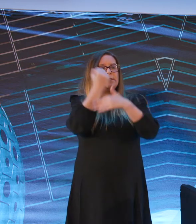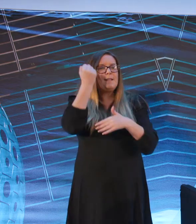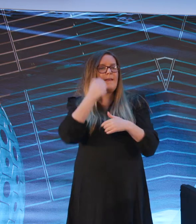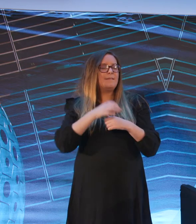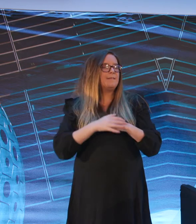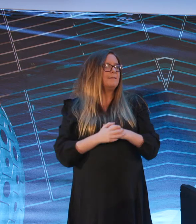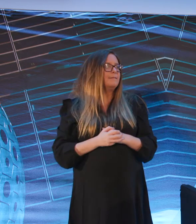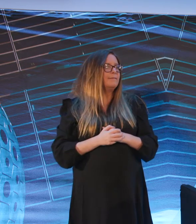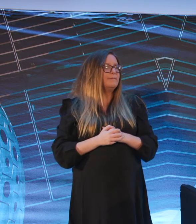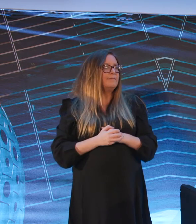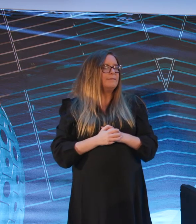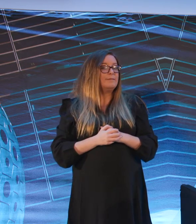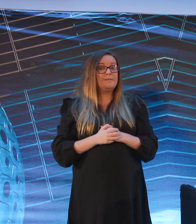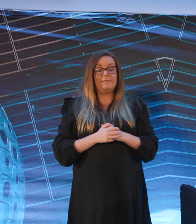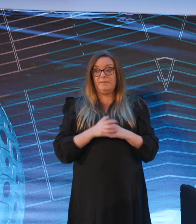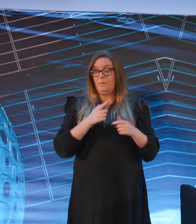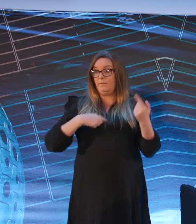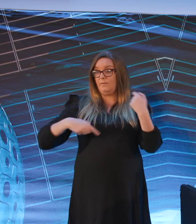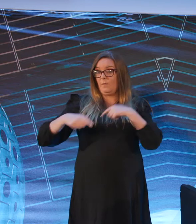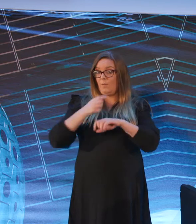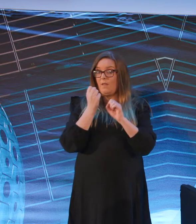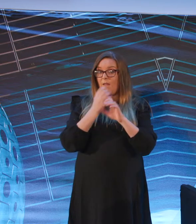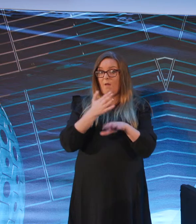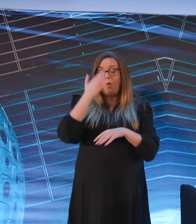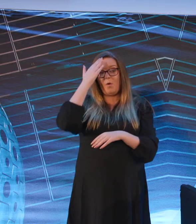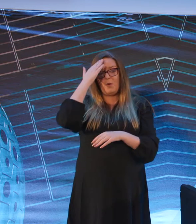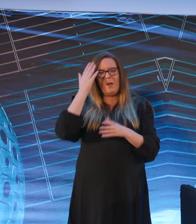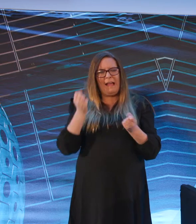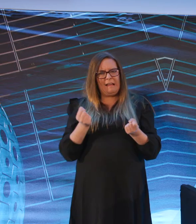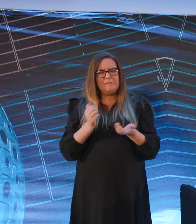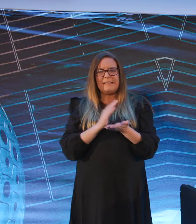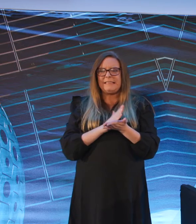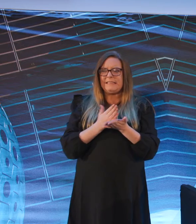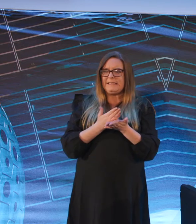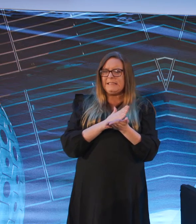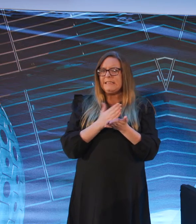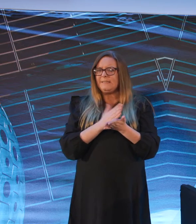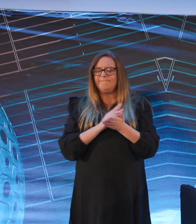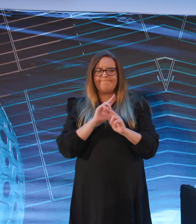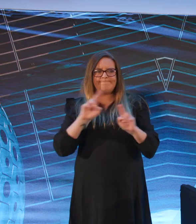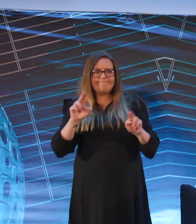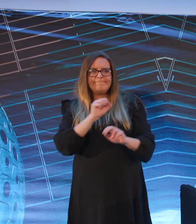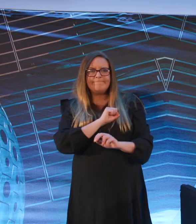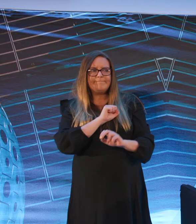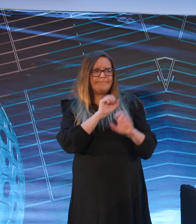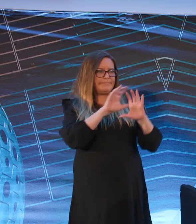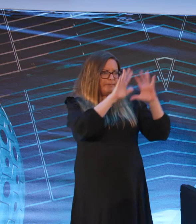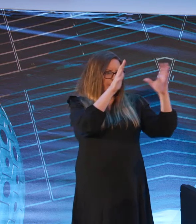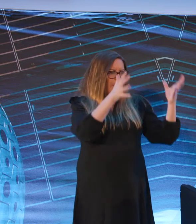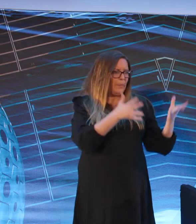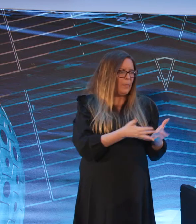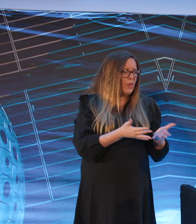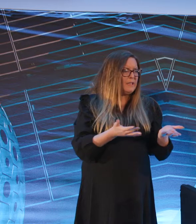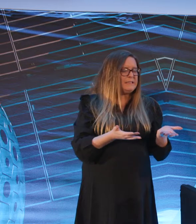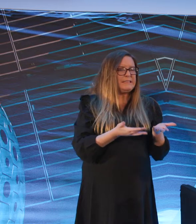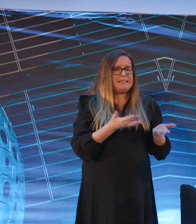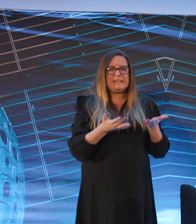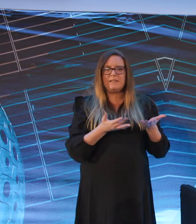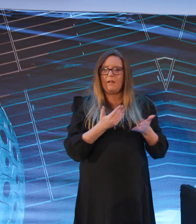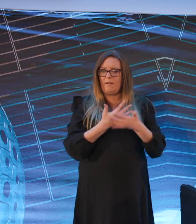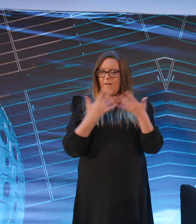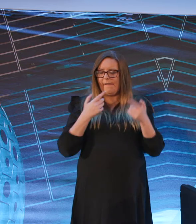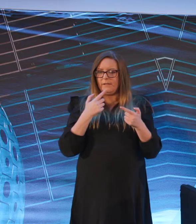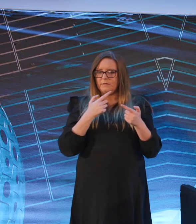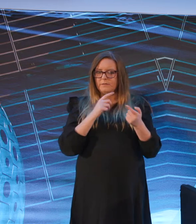We all know that there's much uncertainty and instability in the world at the moment, and much is changing